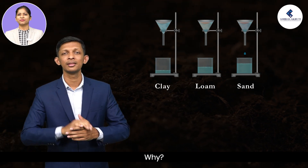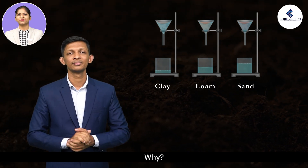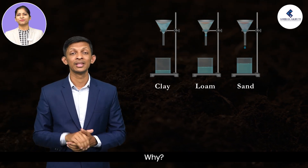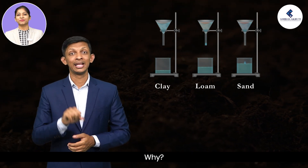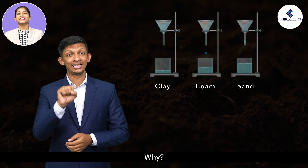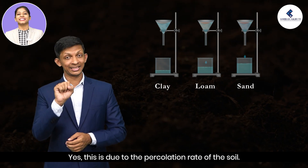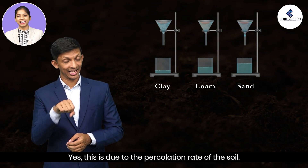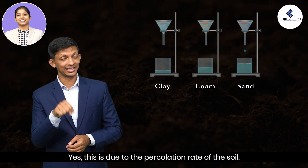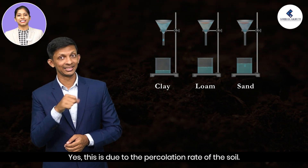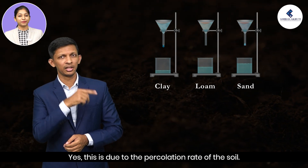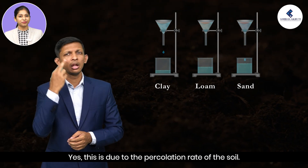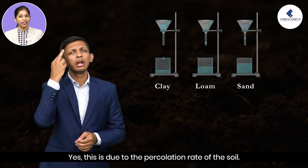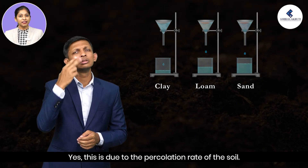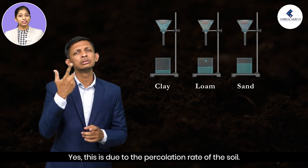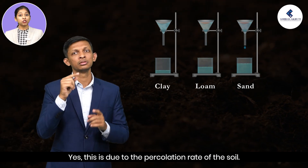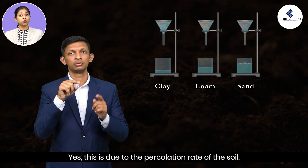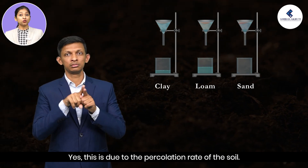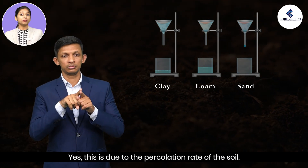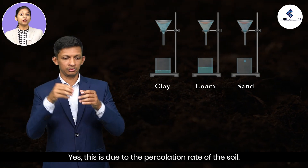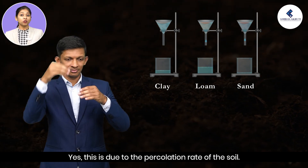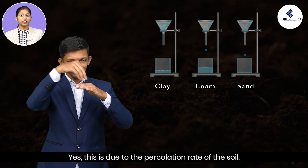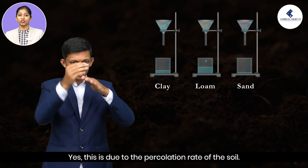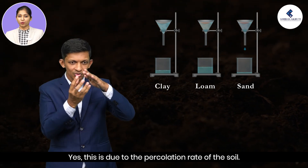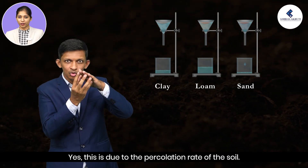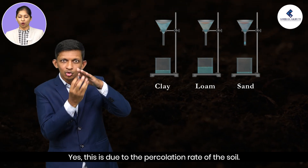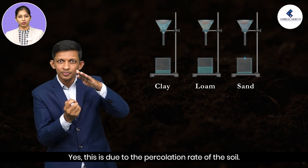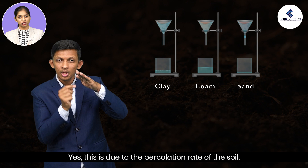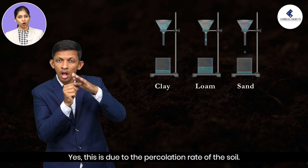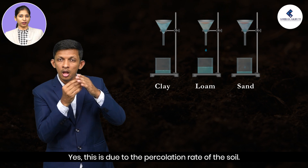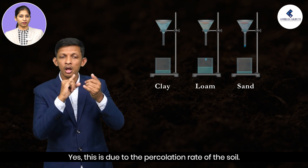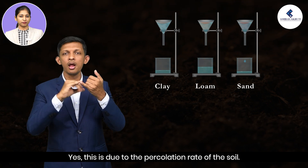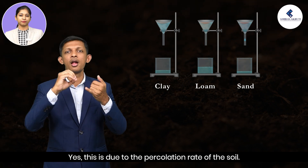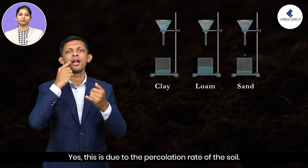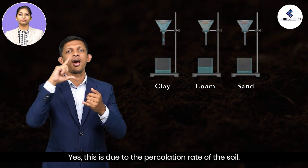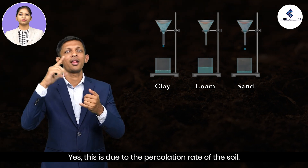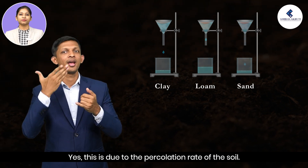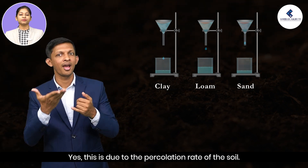Why? Yes, this is due to the percolation rate of the soil.